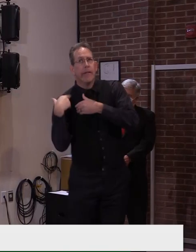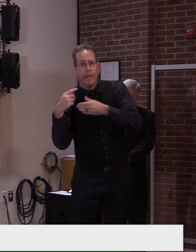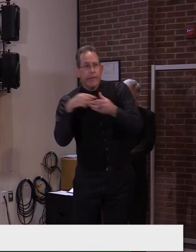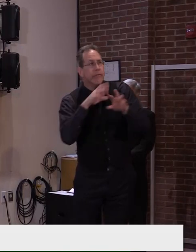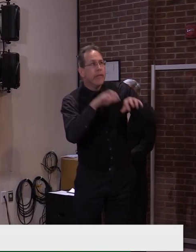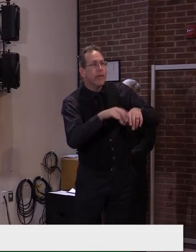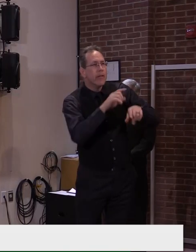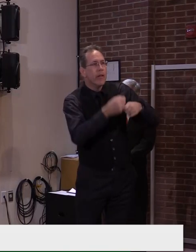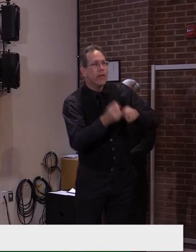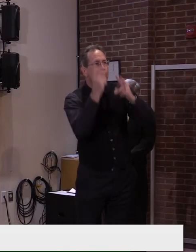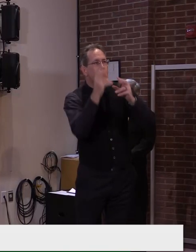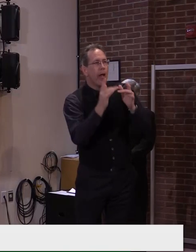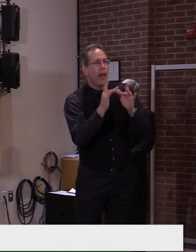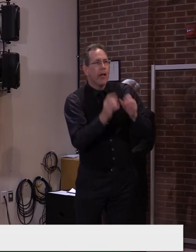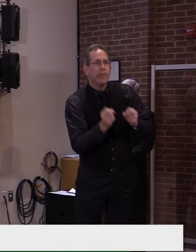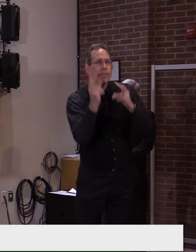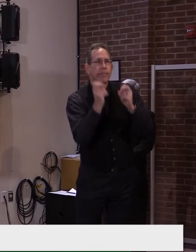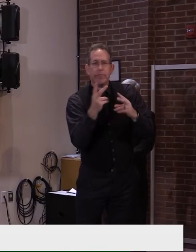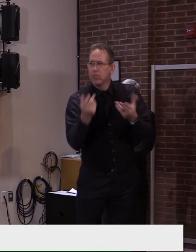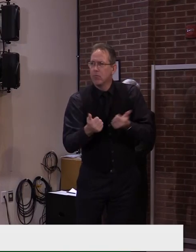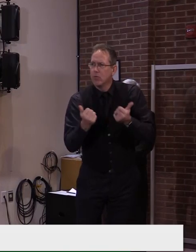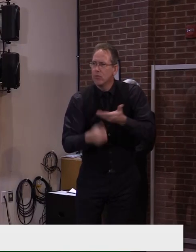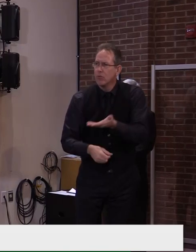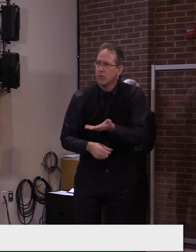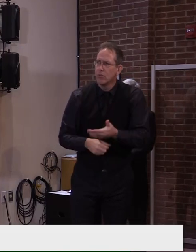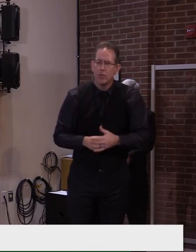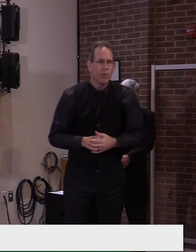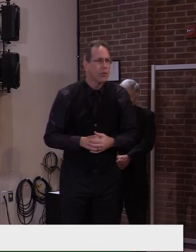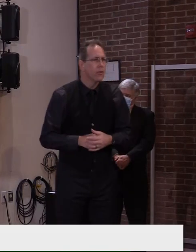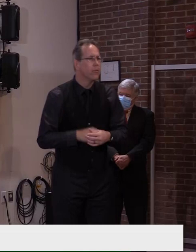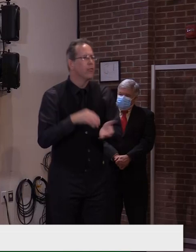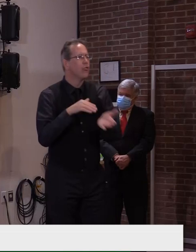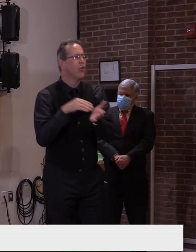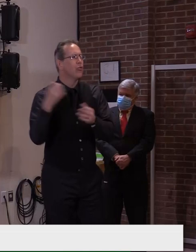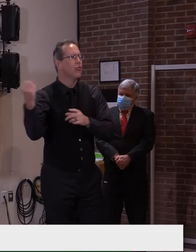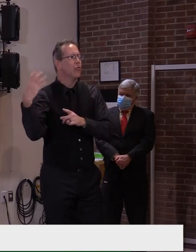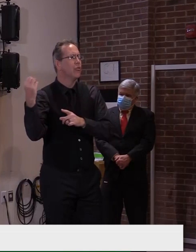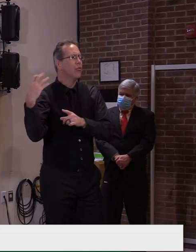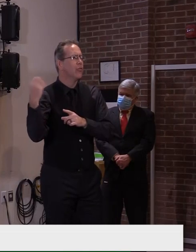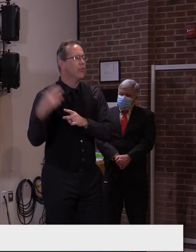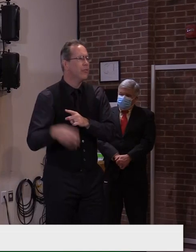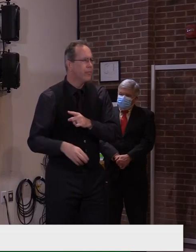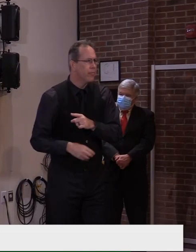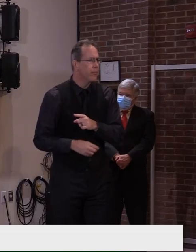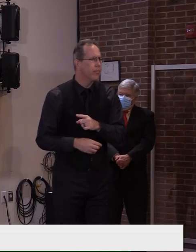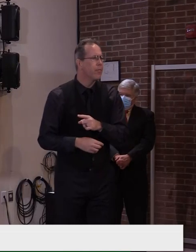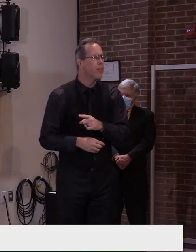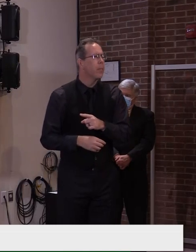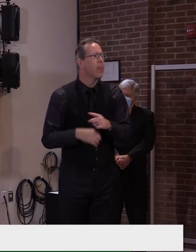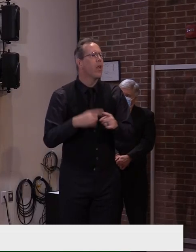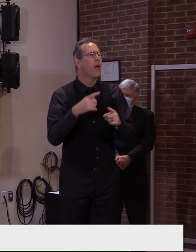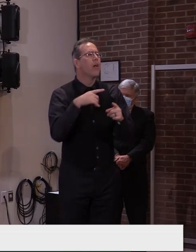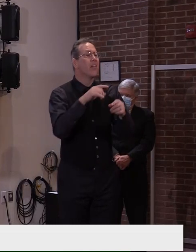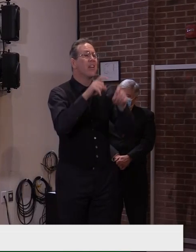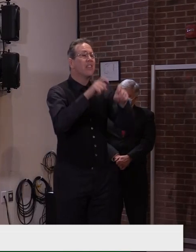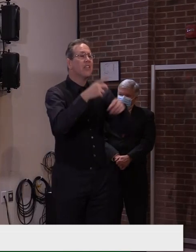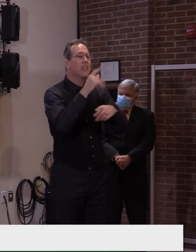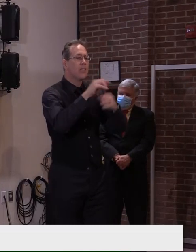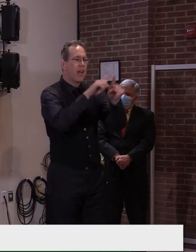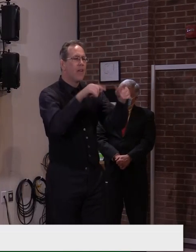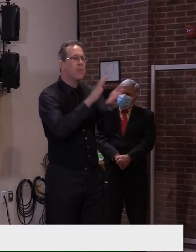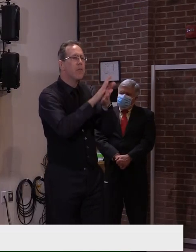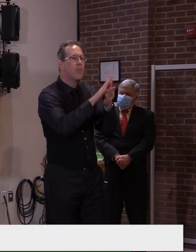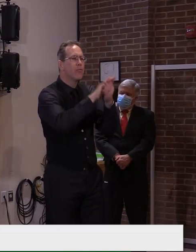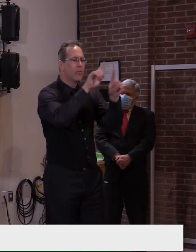inserts. I'll tell them. Okay. Either through the company or through your health department. Okay. Apparently, in the inserts in the test